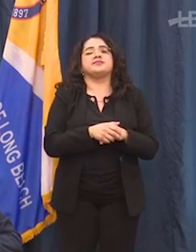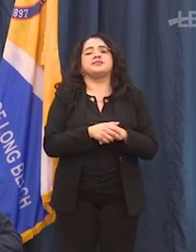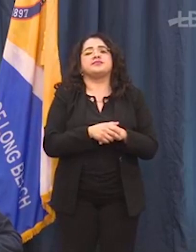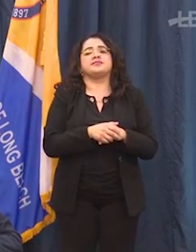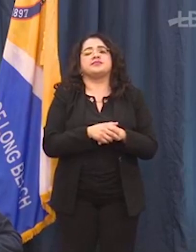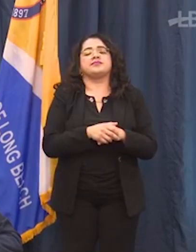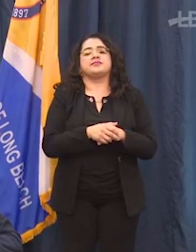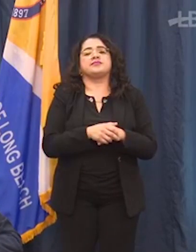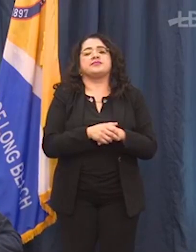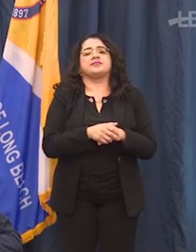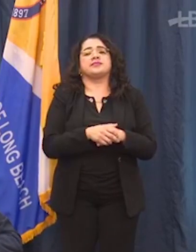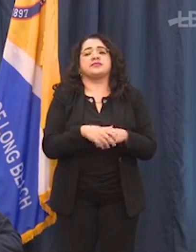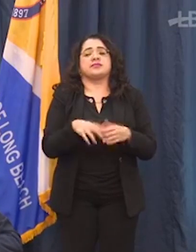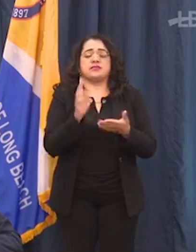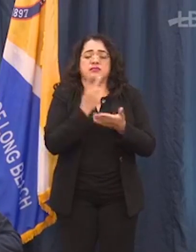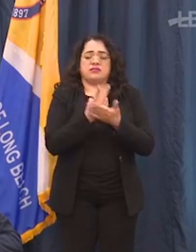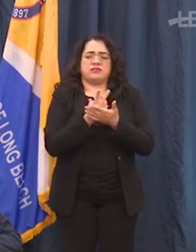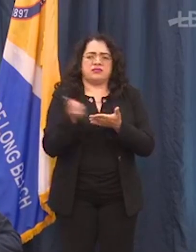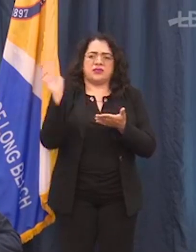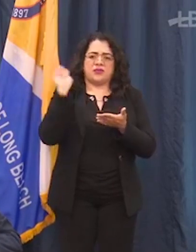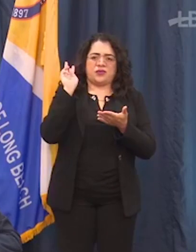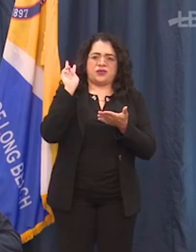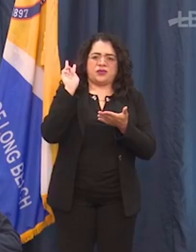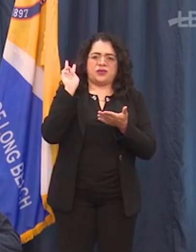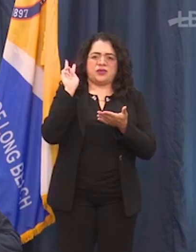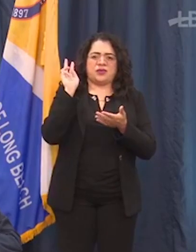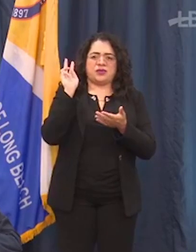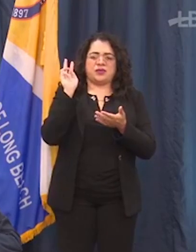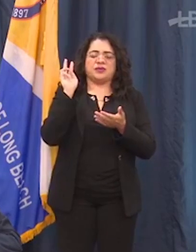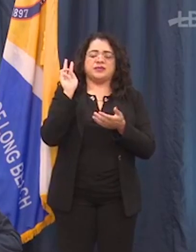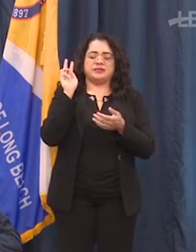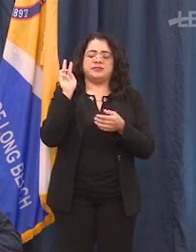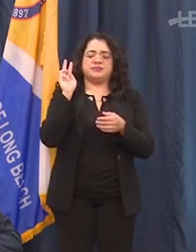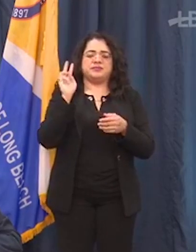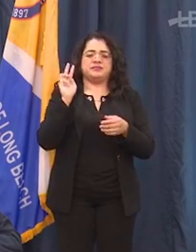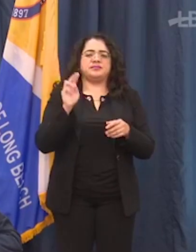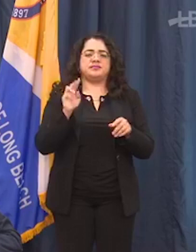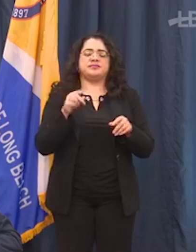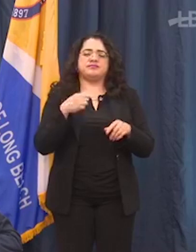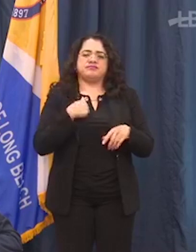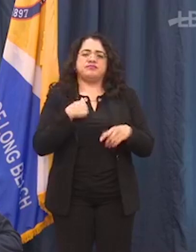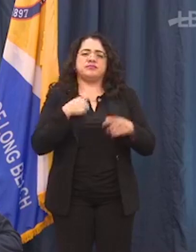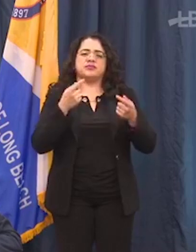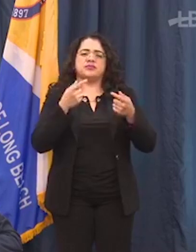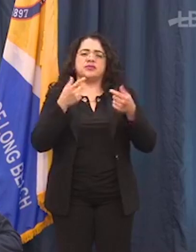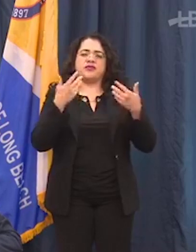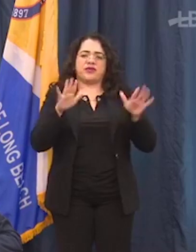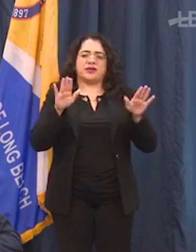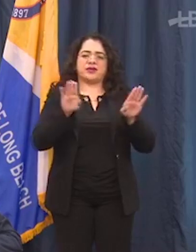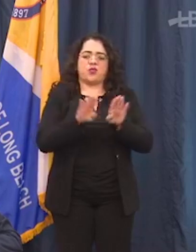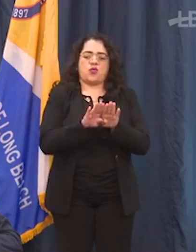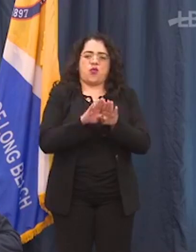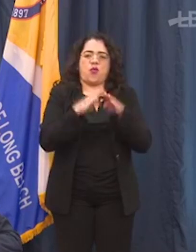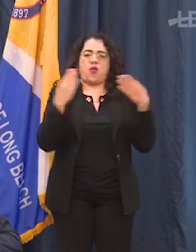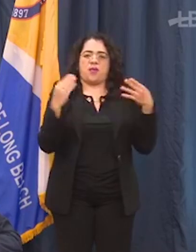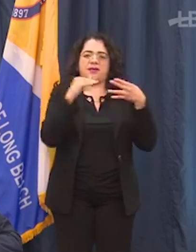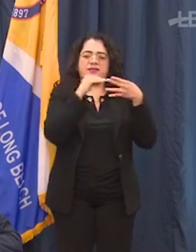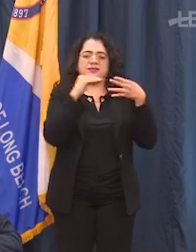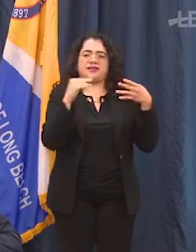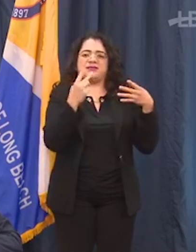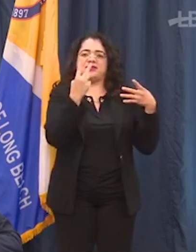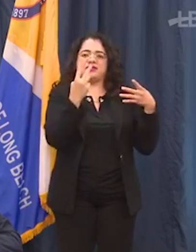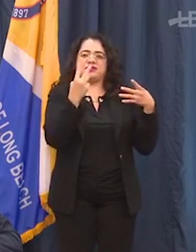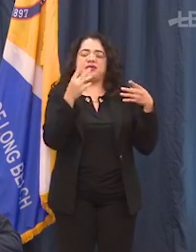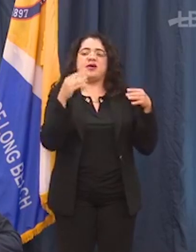from today, we began relaxing our safer at home orders and